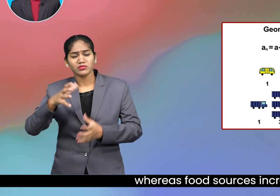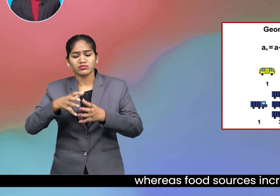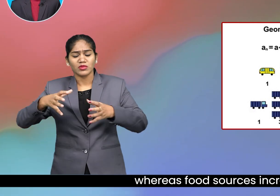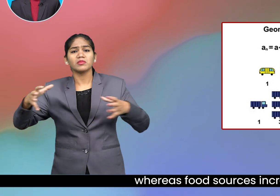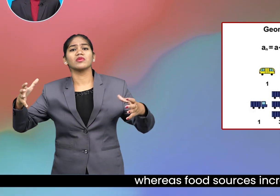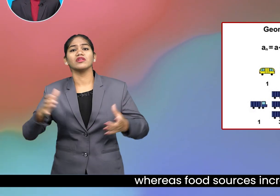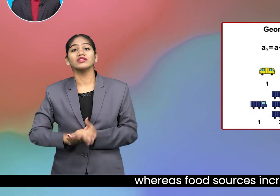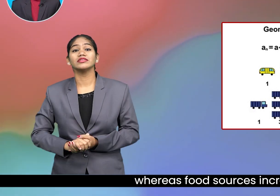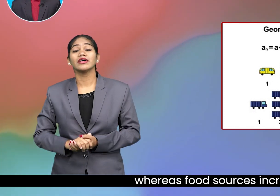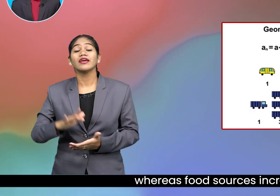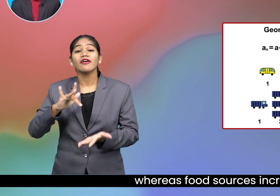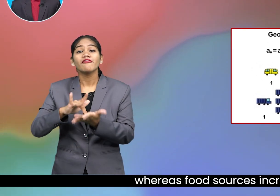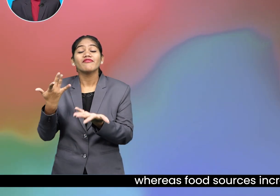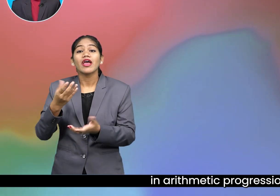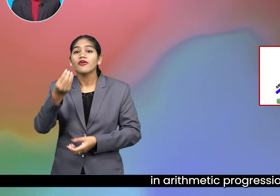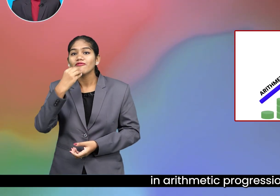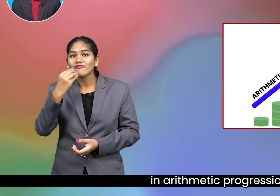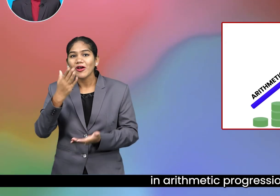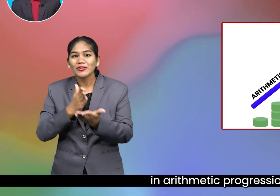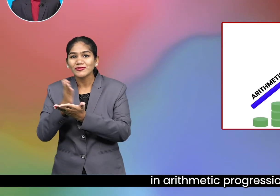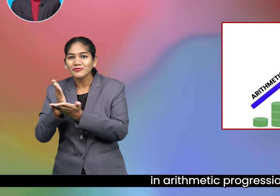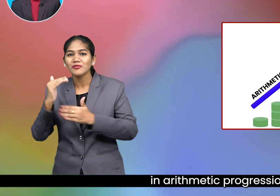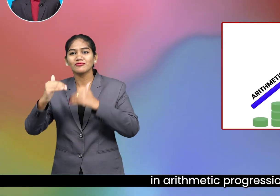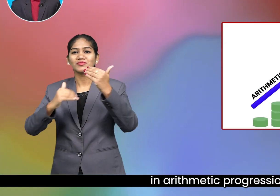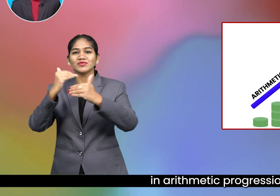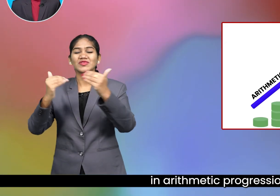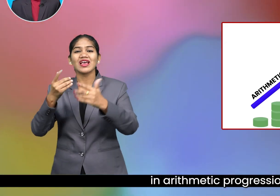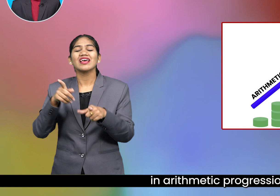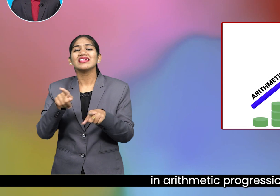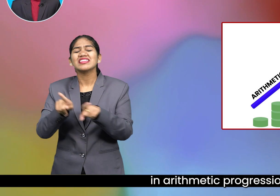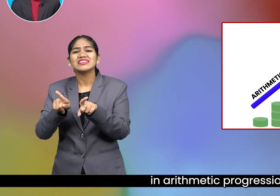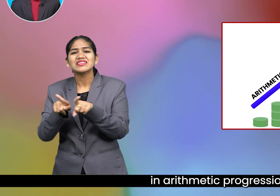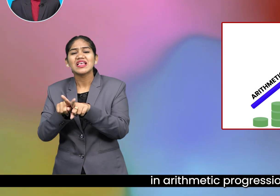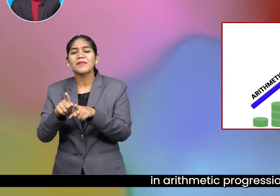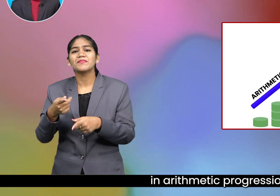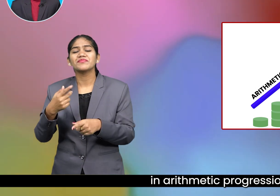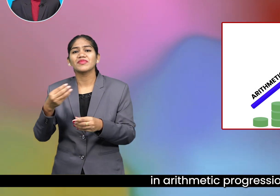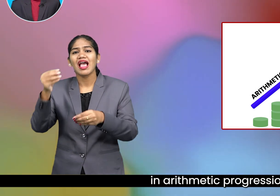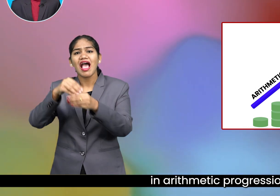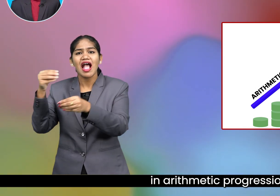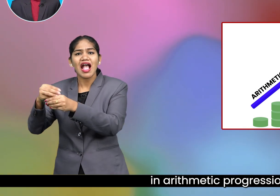whereas food sources increase in arithmetic progression.